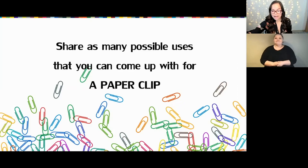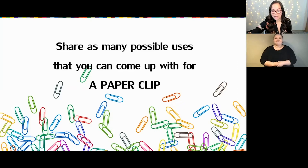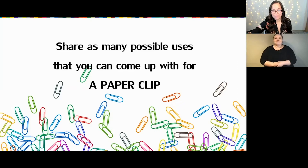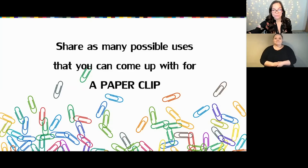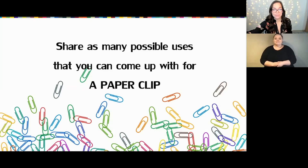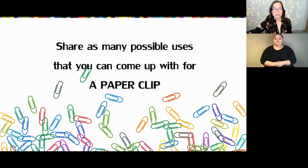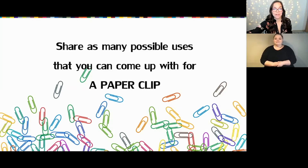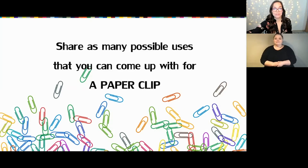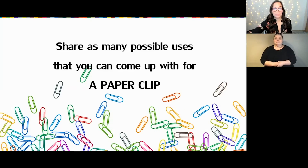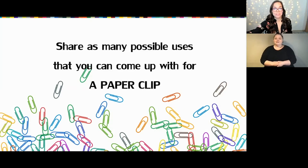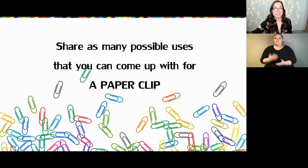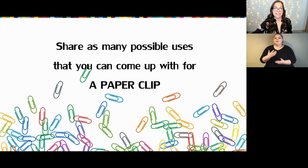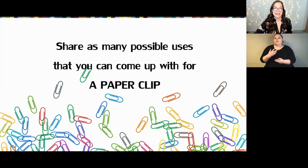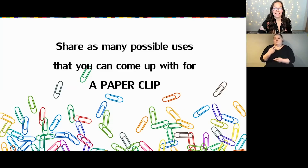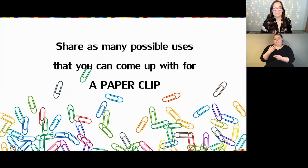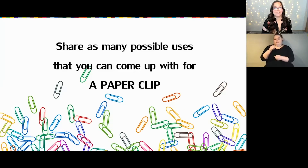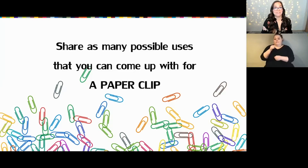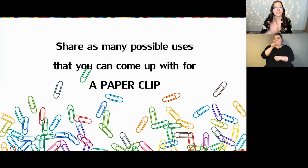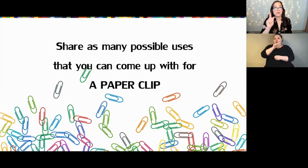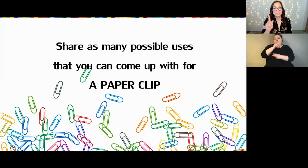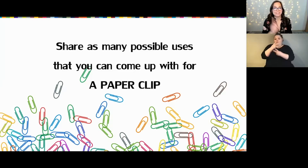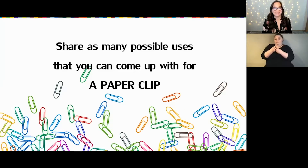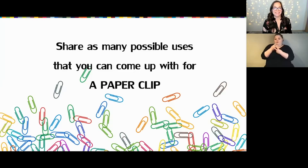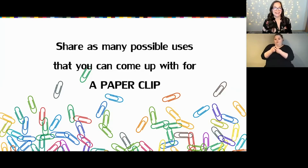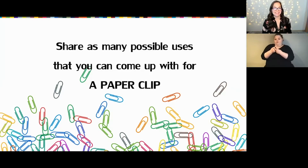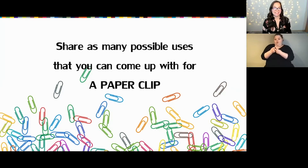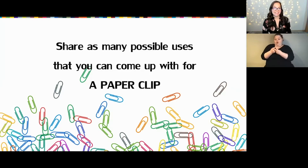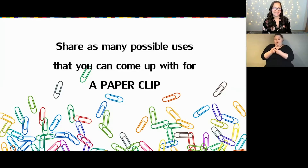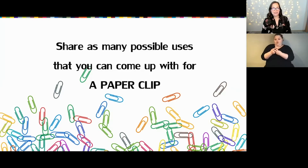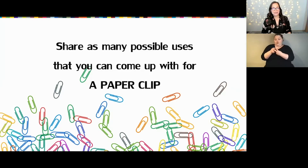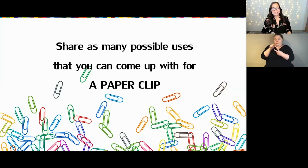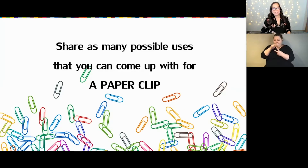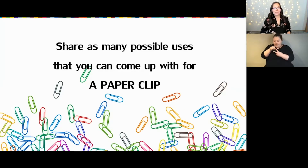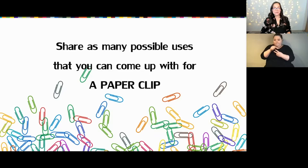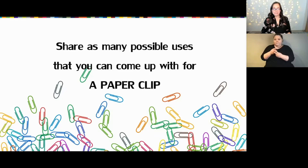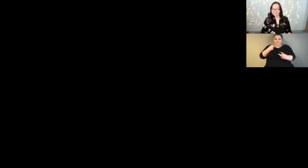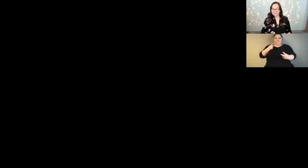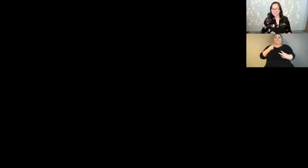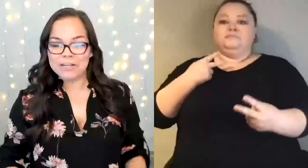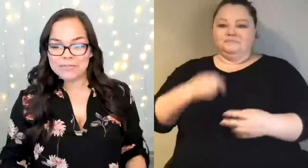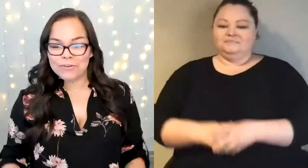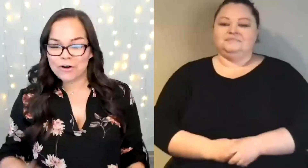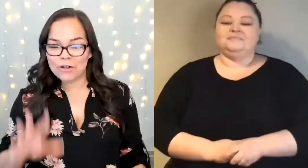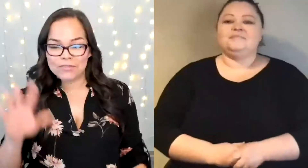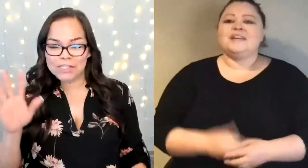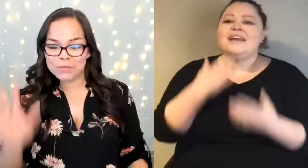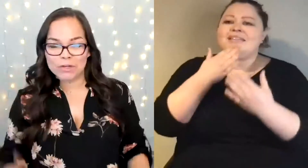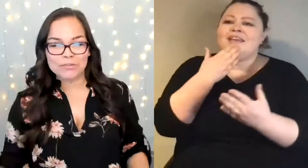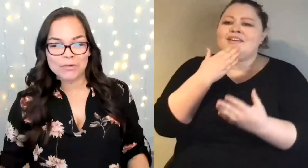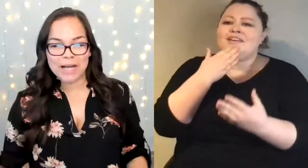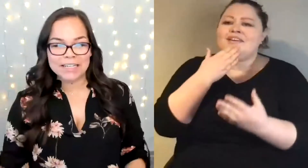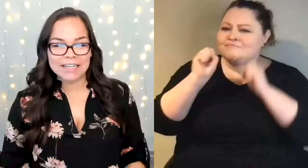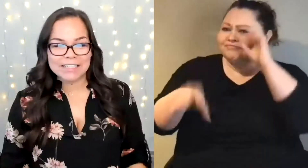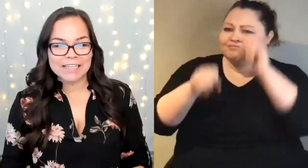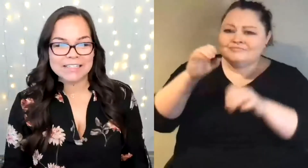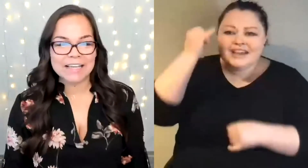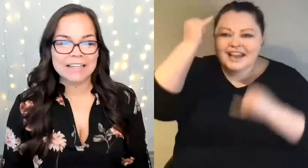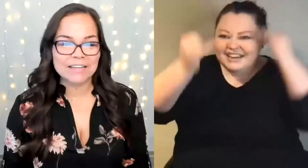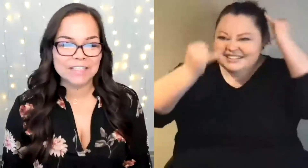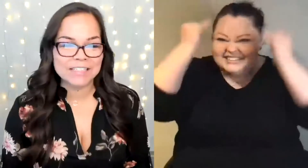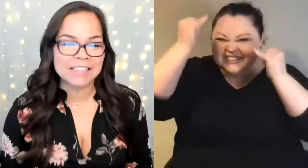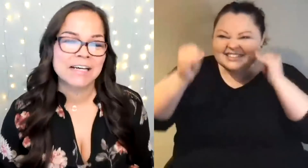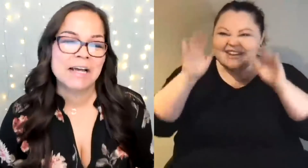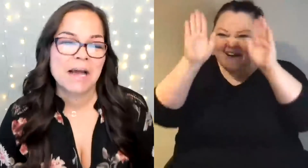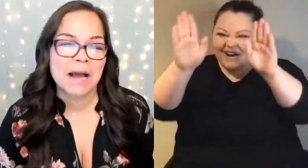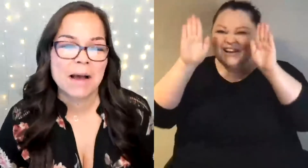Unlock the bathroom door. I've totally done that. All right, so thank you for all of these wonderful, wacky ideas. I